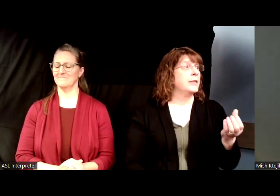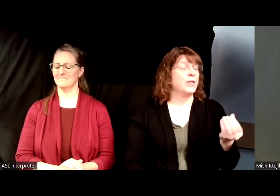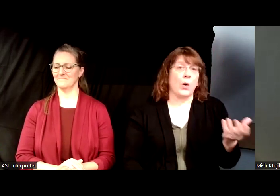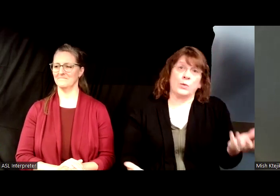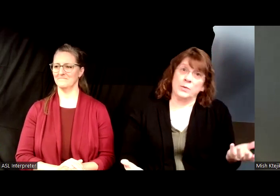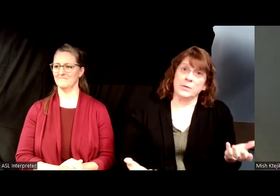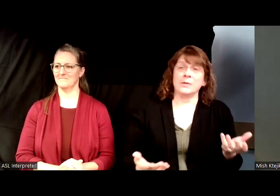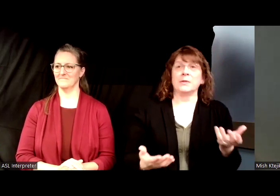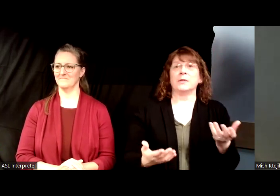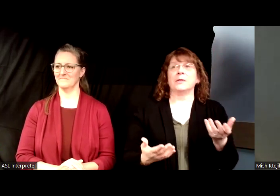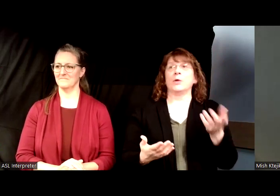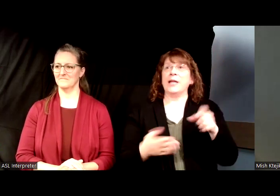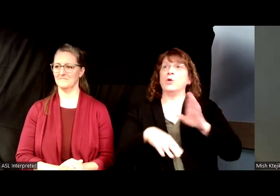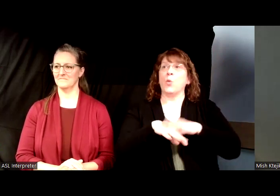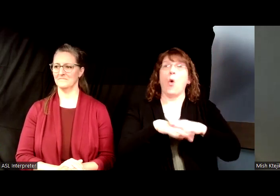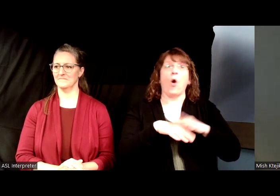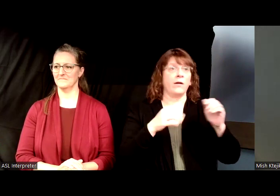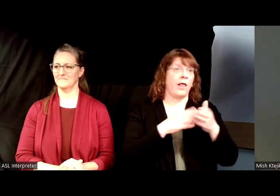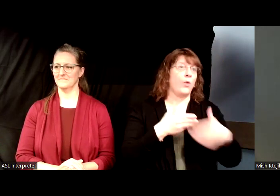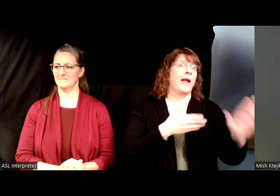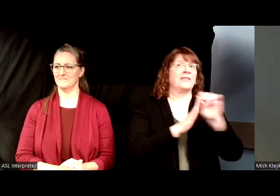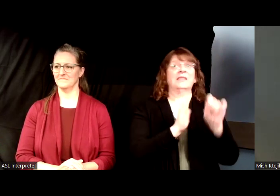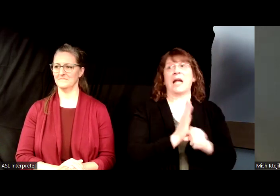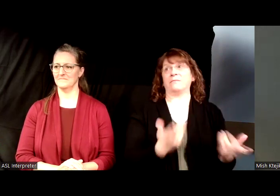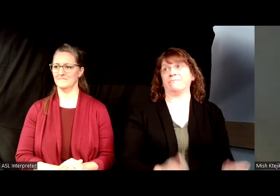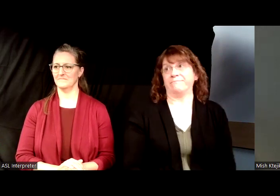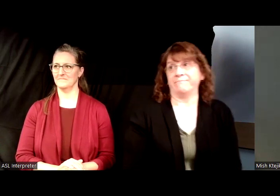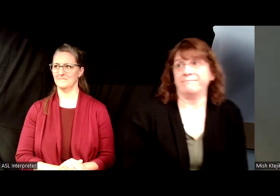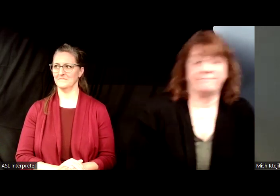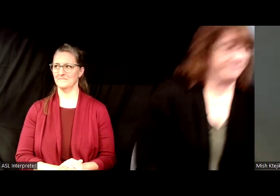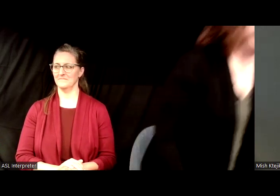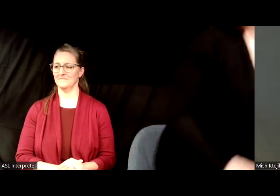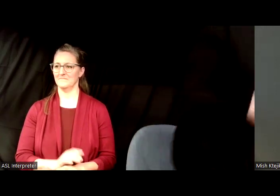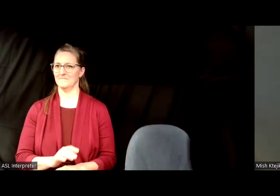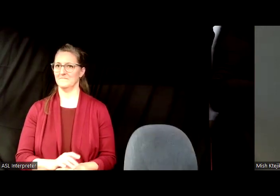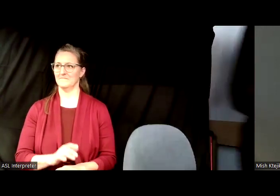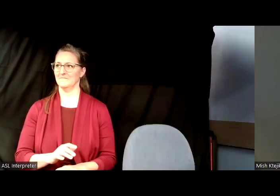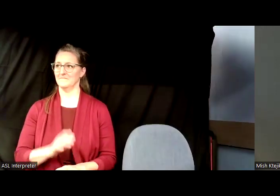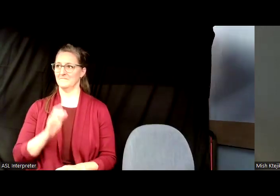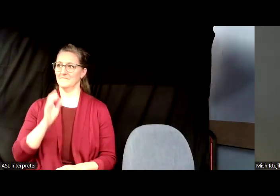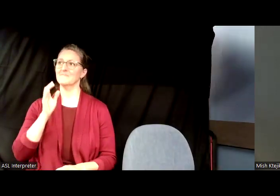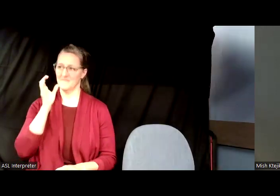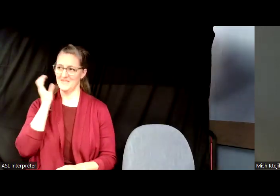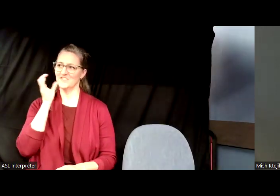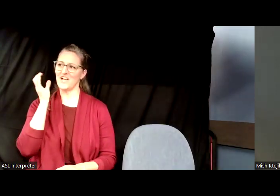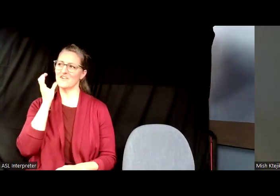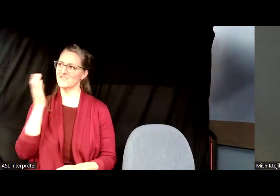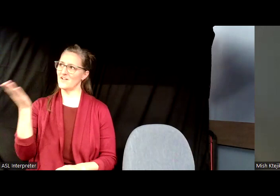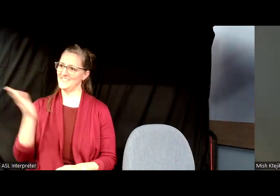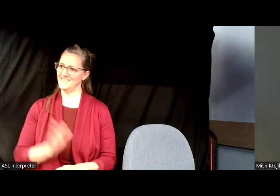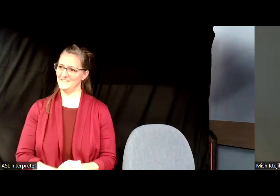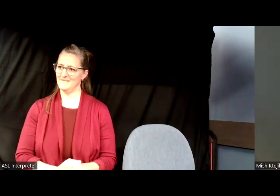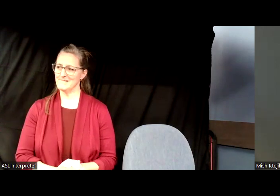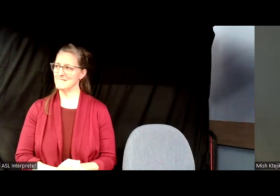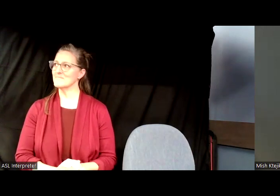5 years, right? Big changes are coming, big changes are coming. And so we need to let the rest of the state know. Jack,